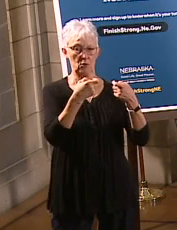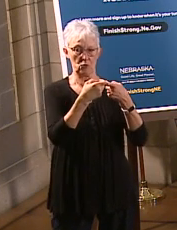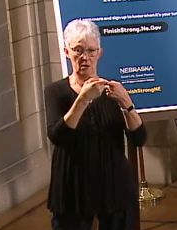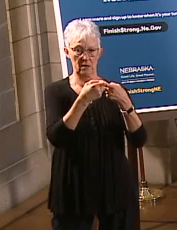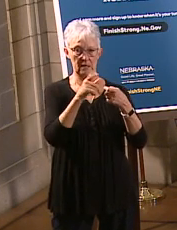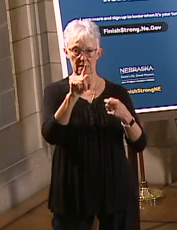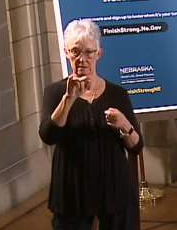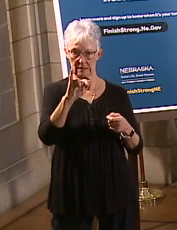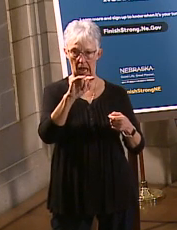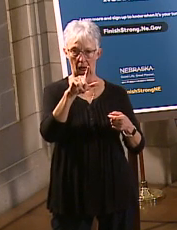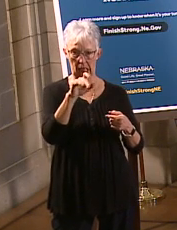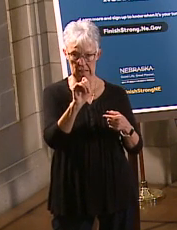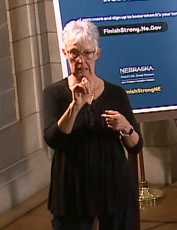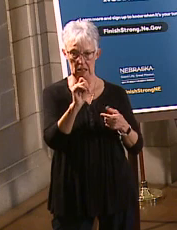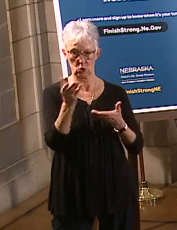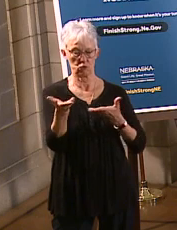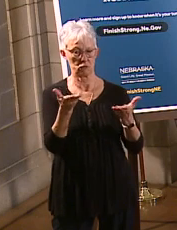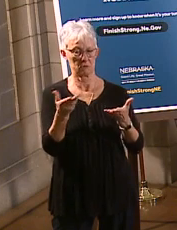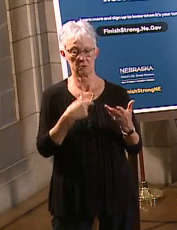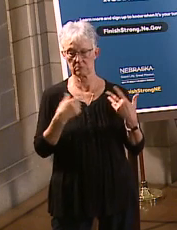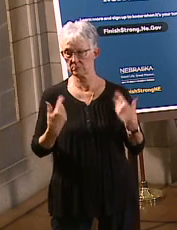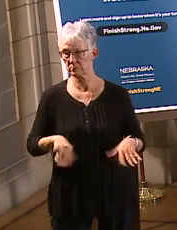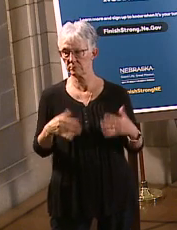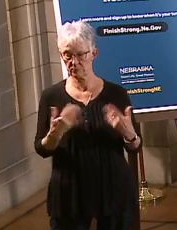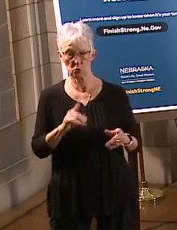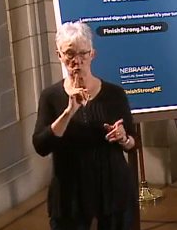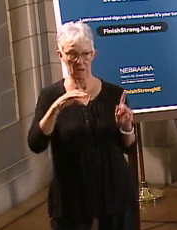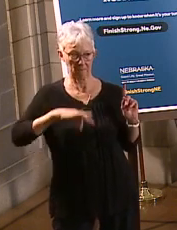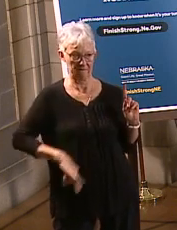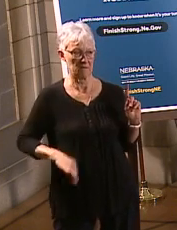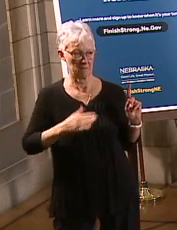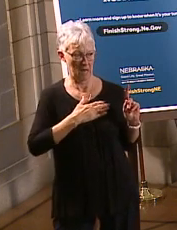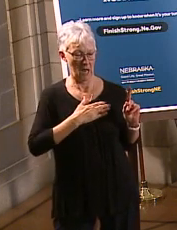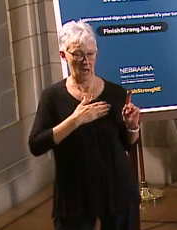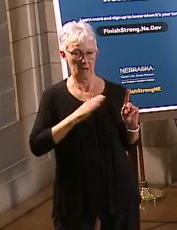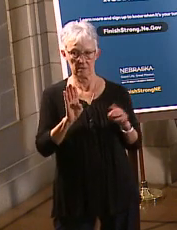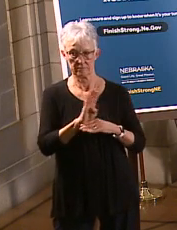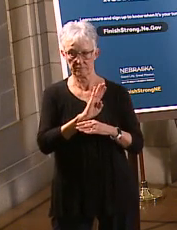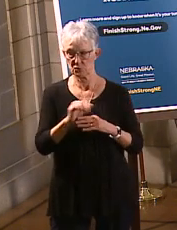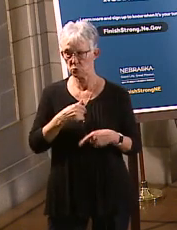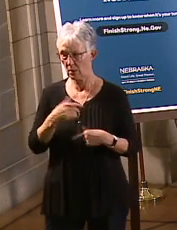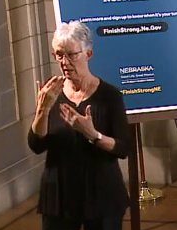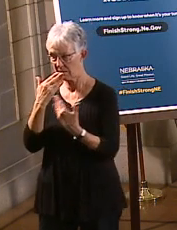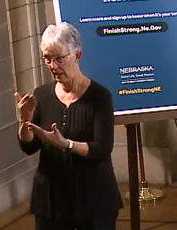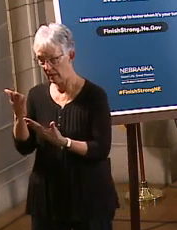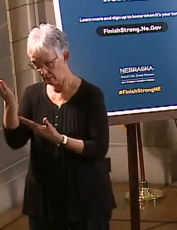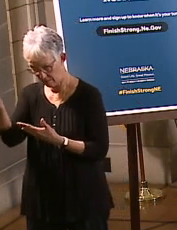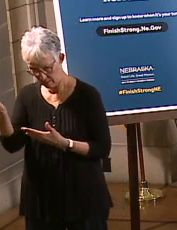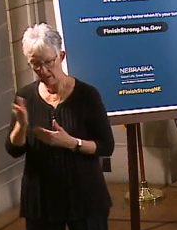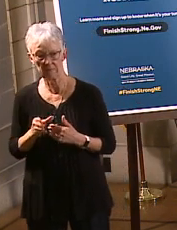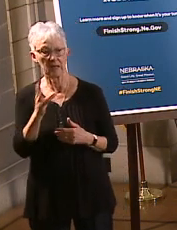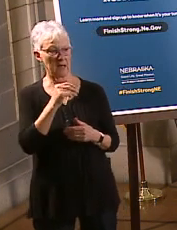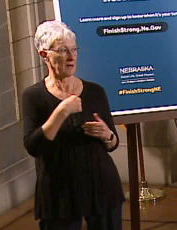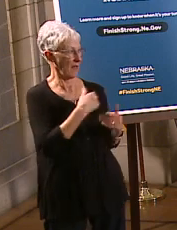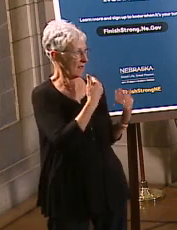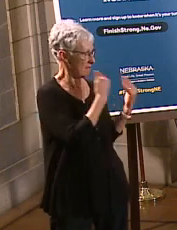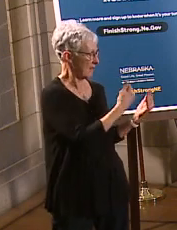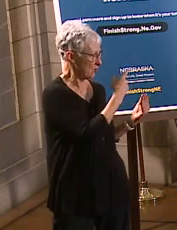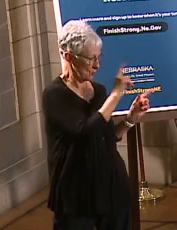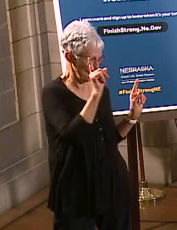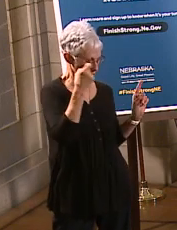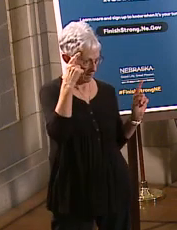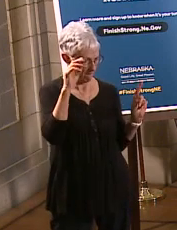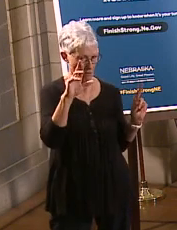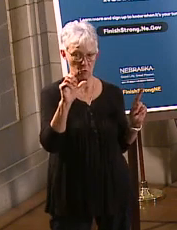huge value, and I thank them. And Governor Ricketts, I thank you for your foresight and for